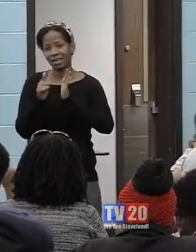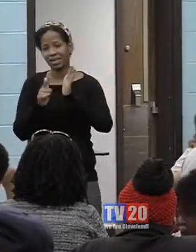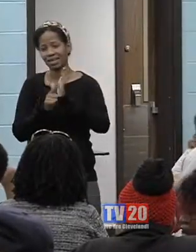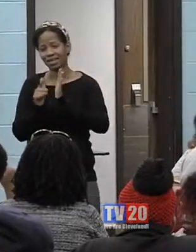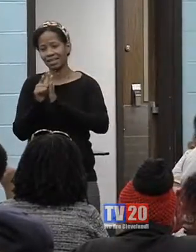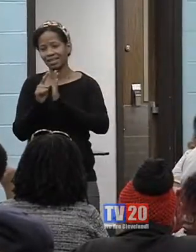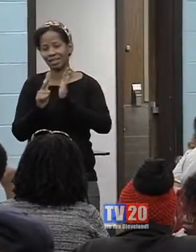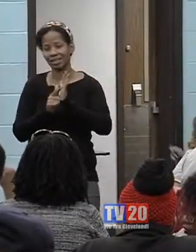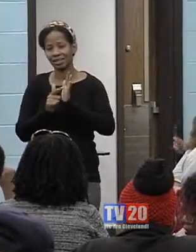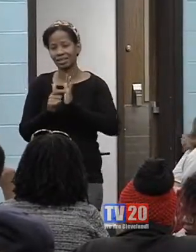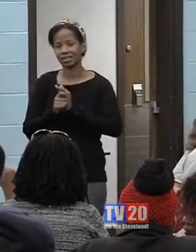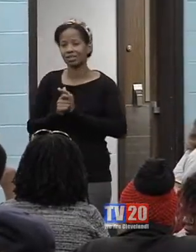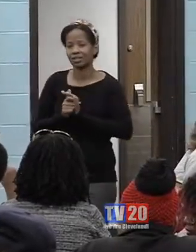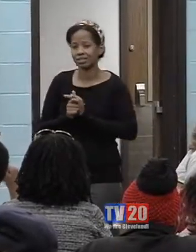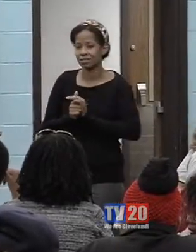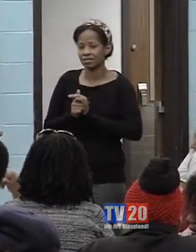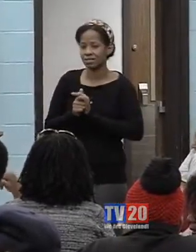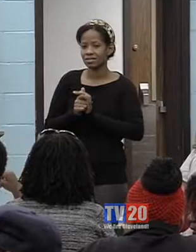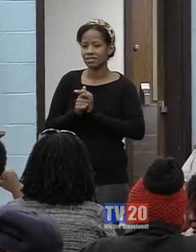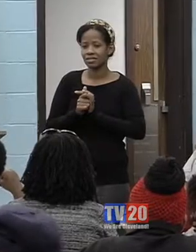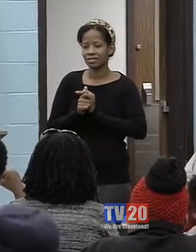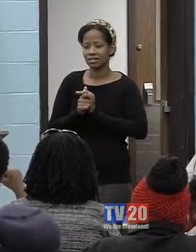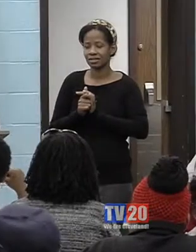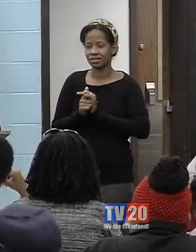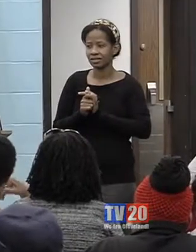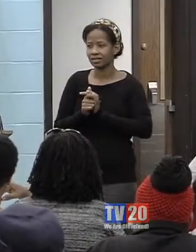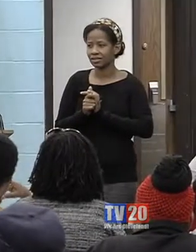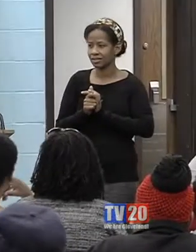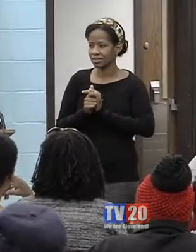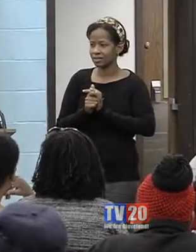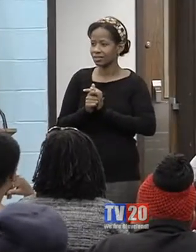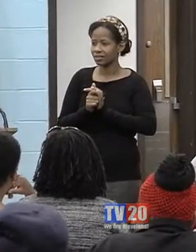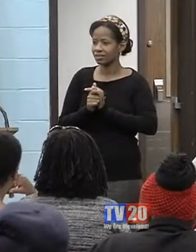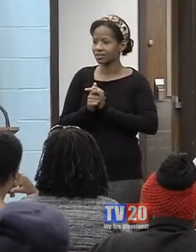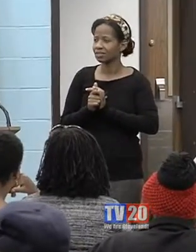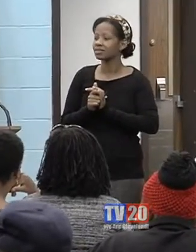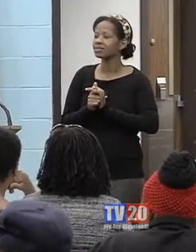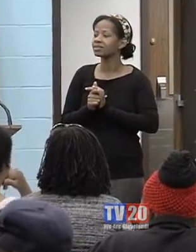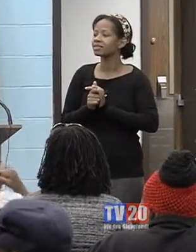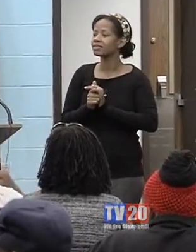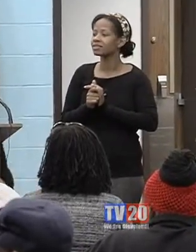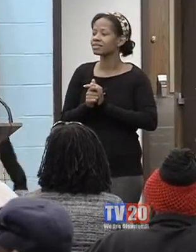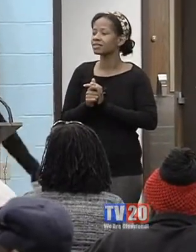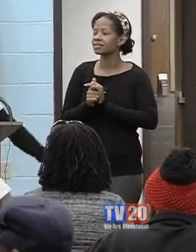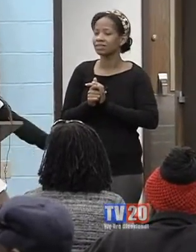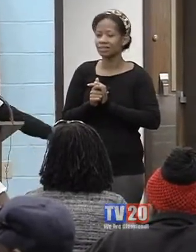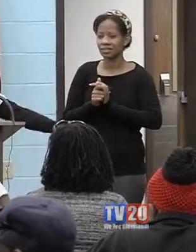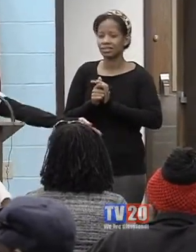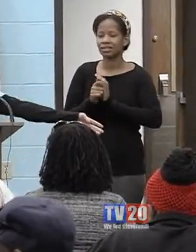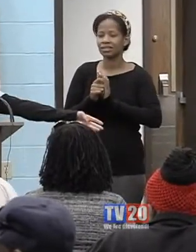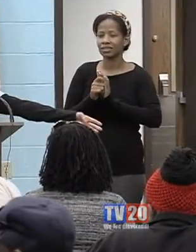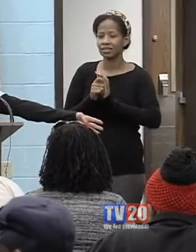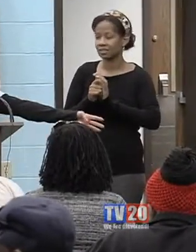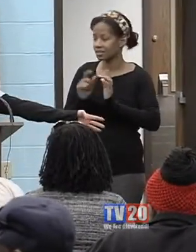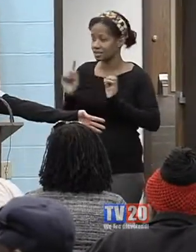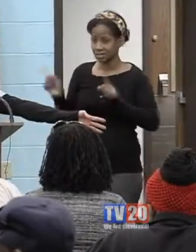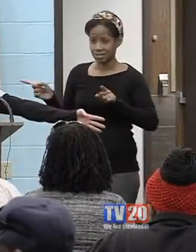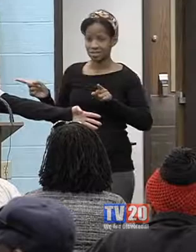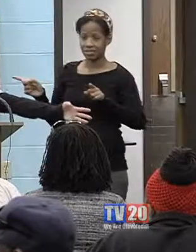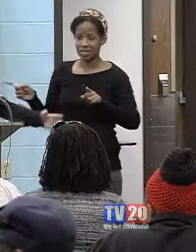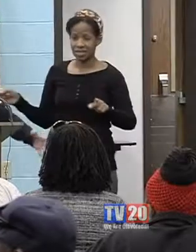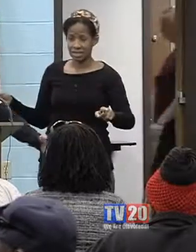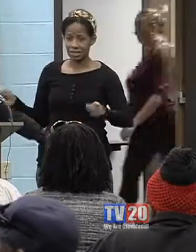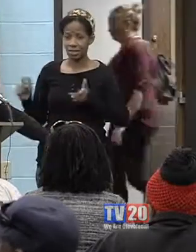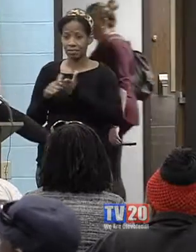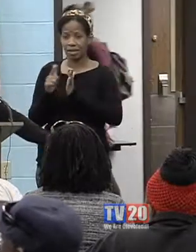over 200 in the better eye with the best correction possible, or the loss of your visual field. And I'm holding my hands out to the